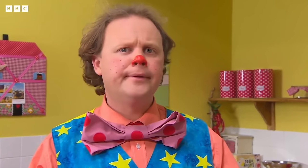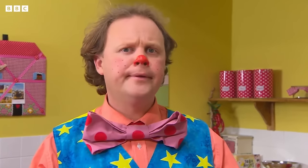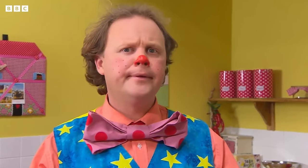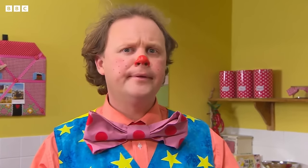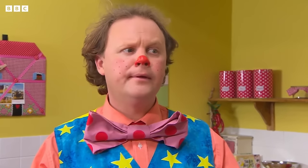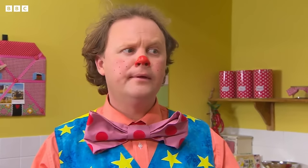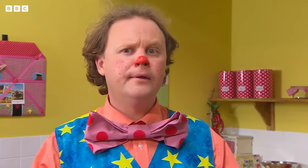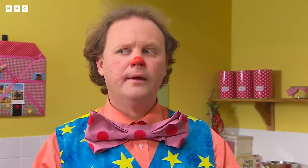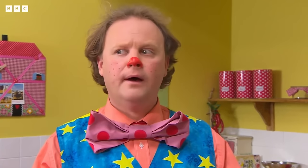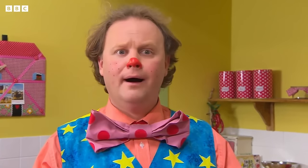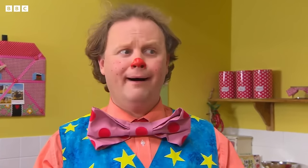trifle, Mr. Tumble?